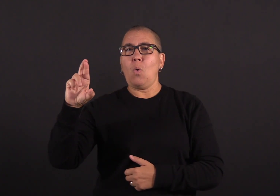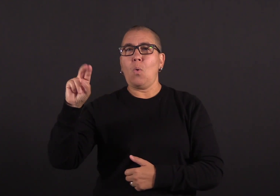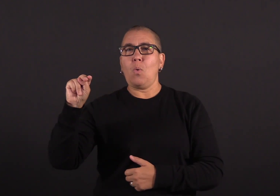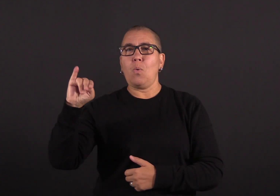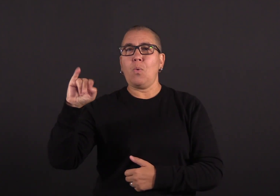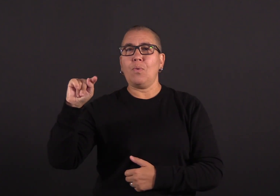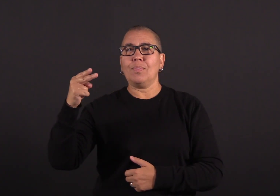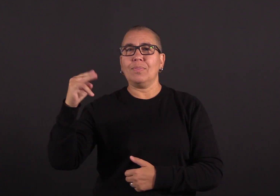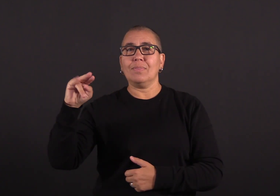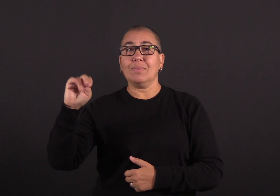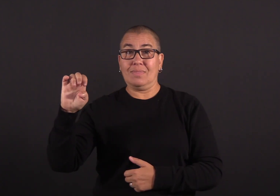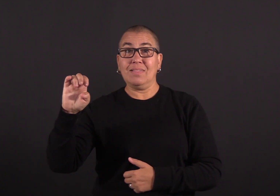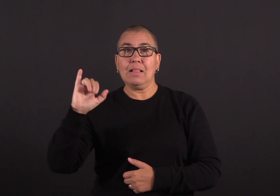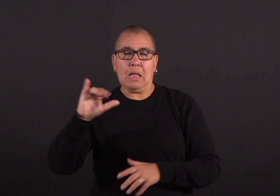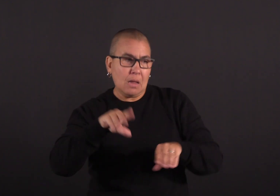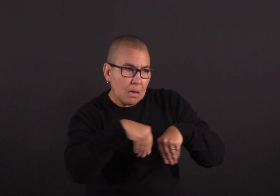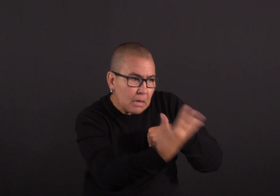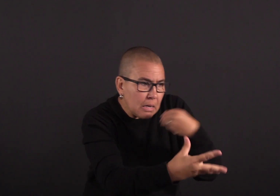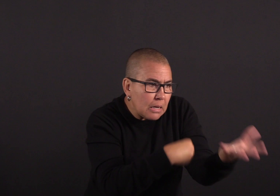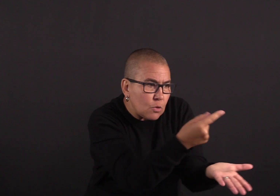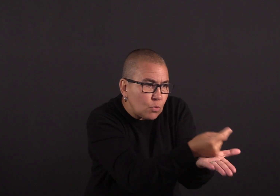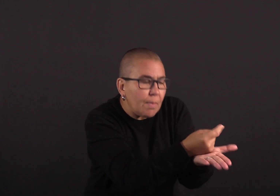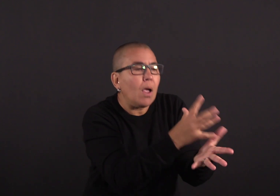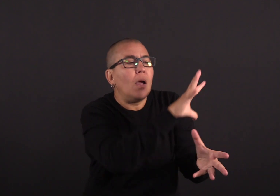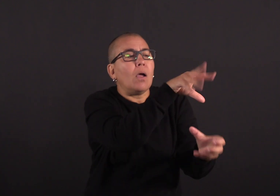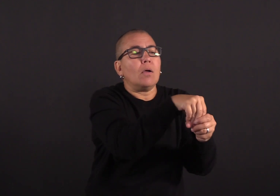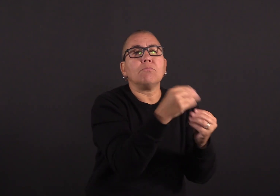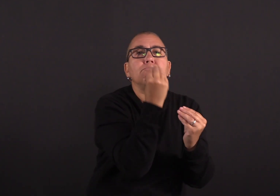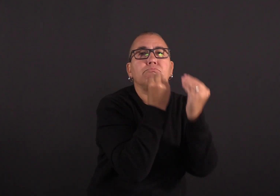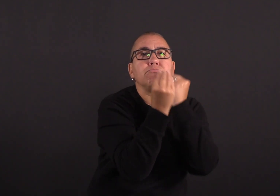as well as dietary guidance from specialists.